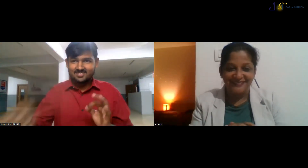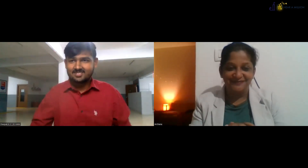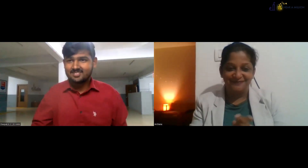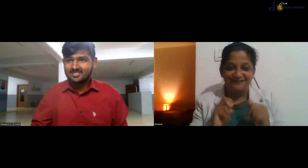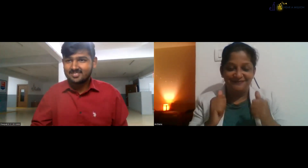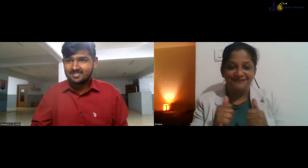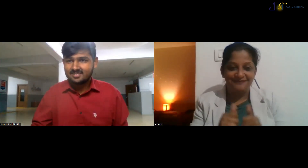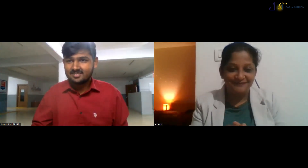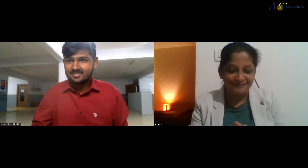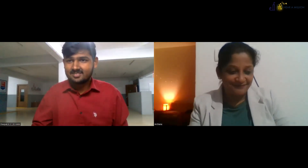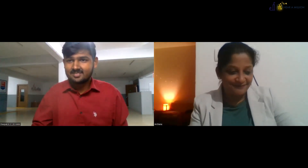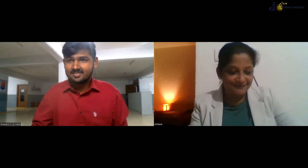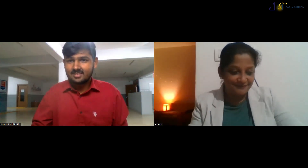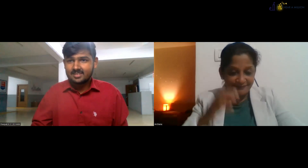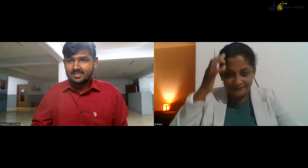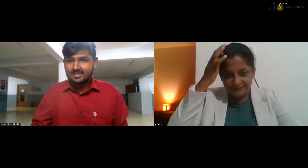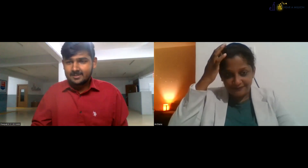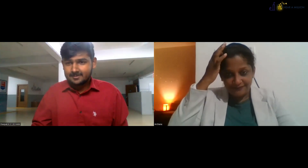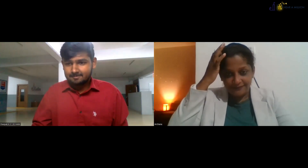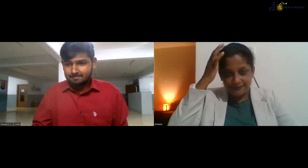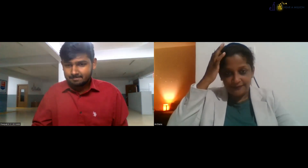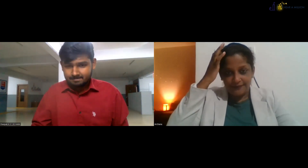Hello. Hi, Archana.